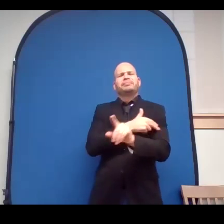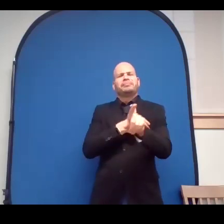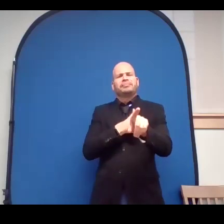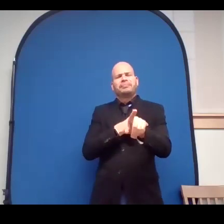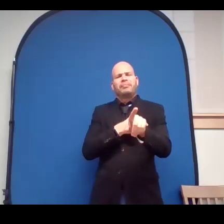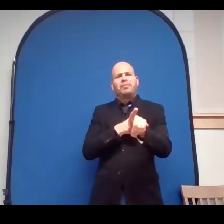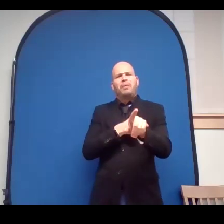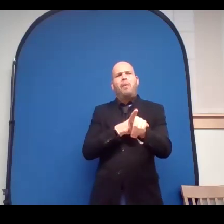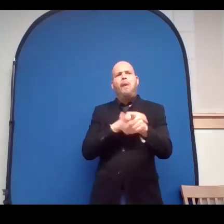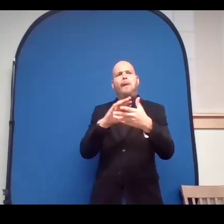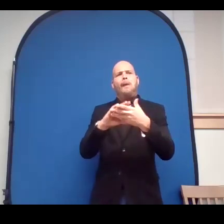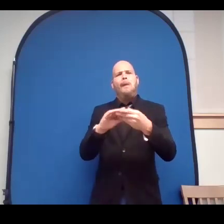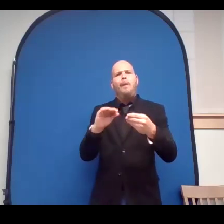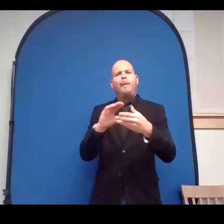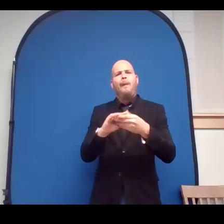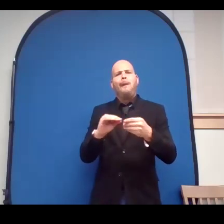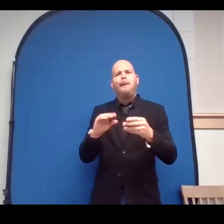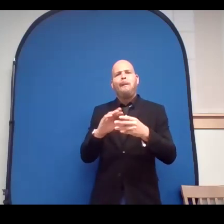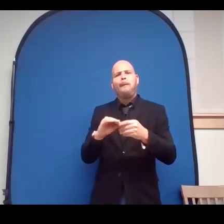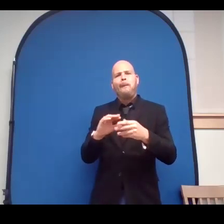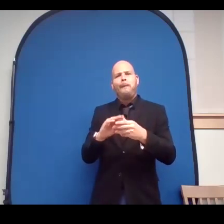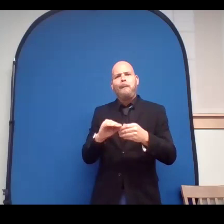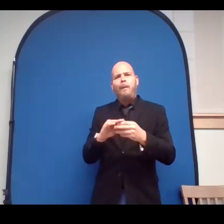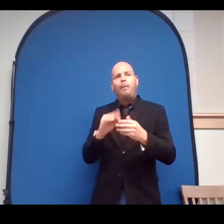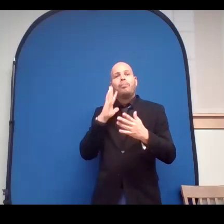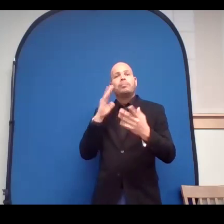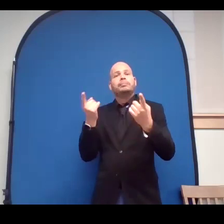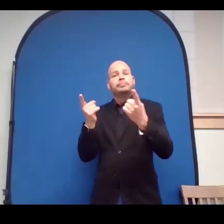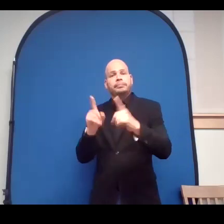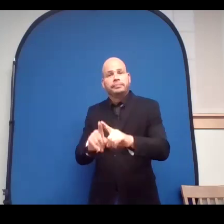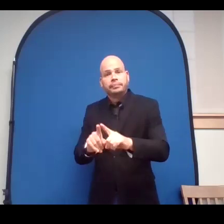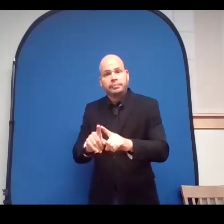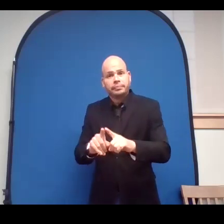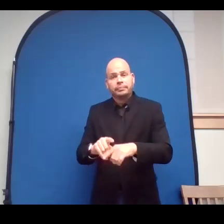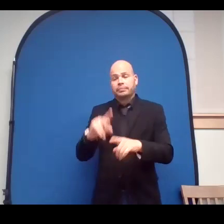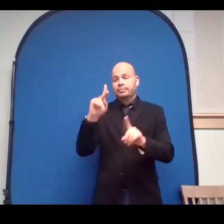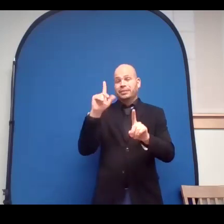Sergeant Card between Keller and Four Winds that I was not invited to.